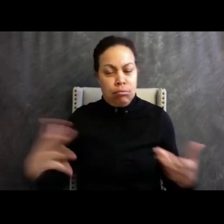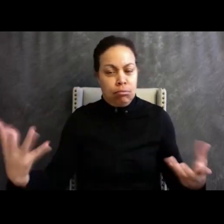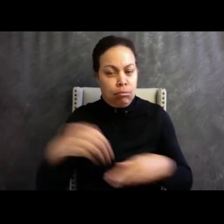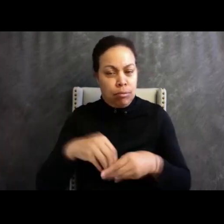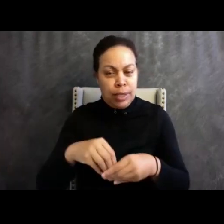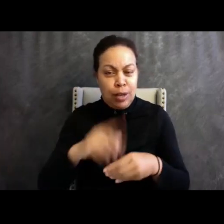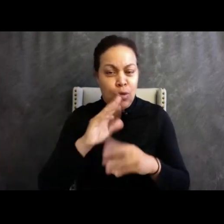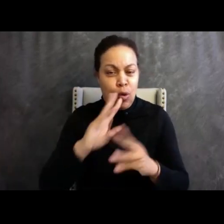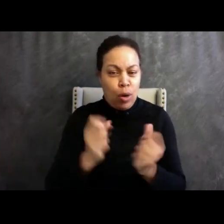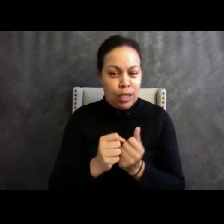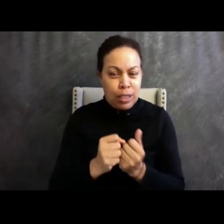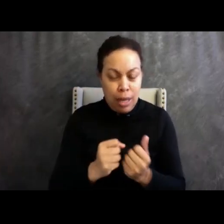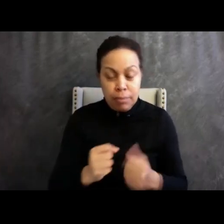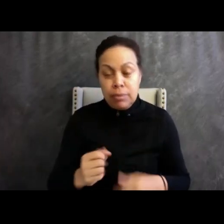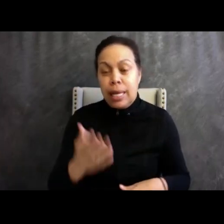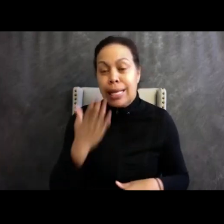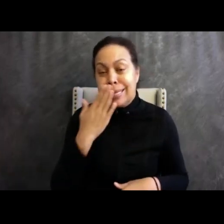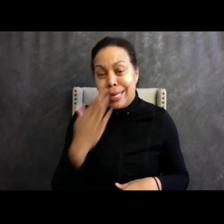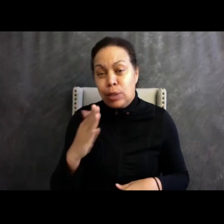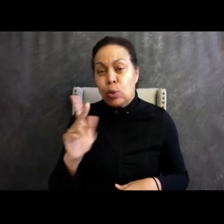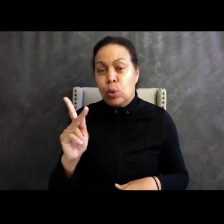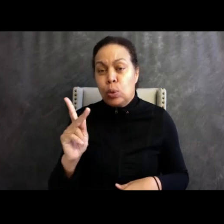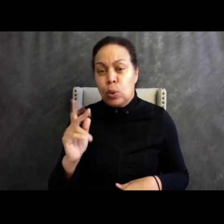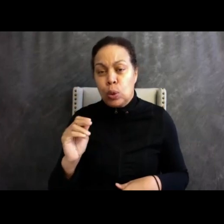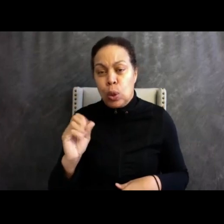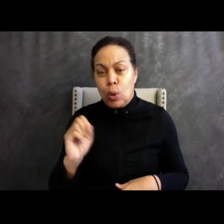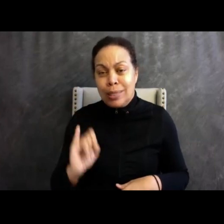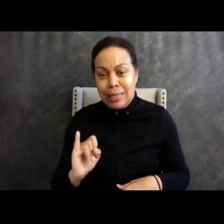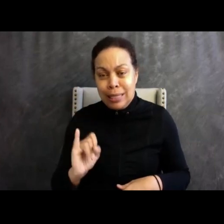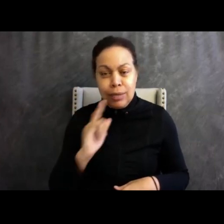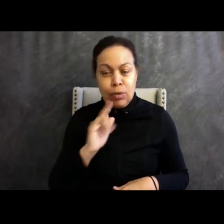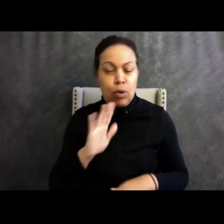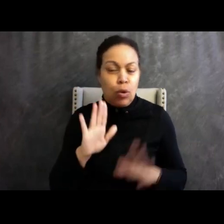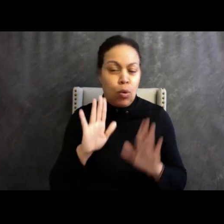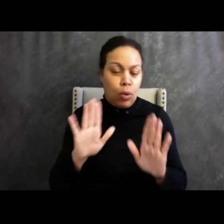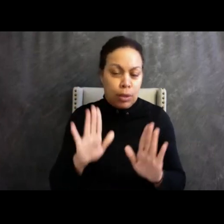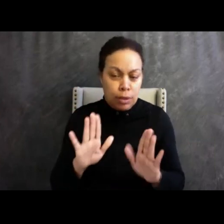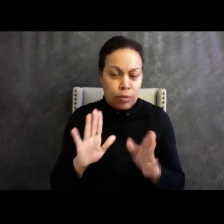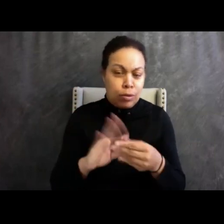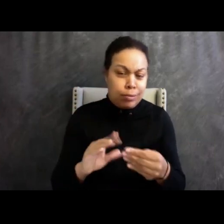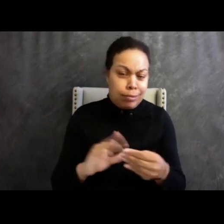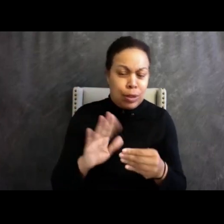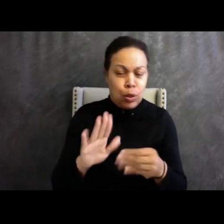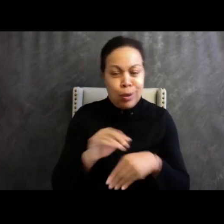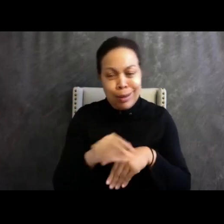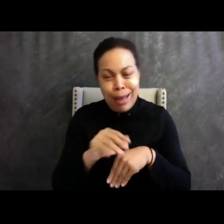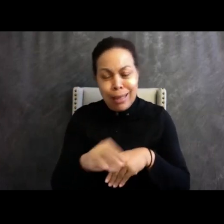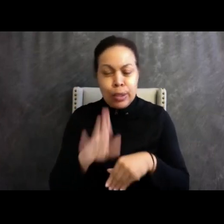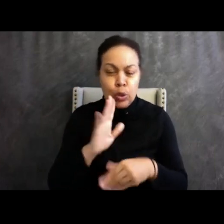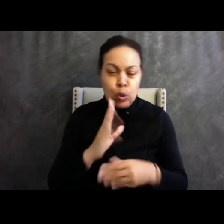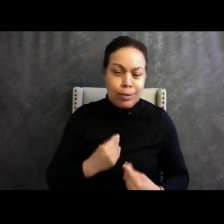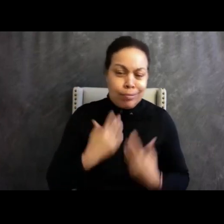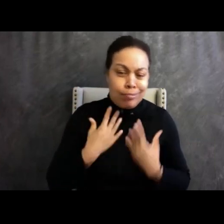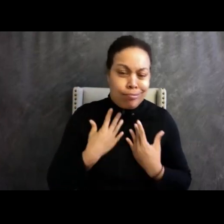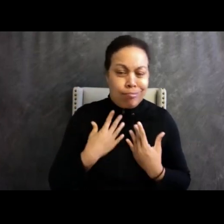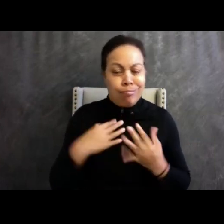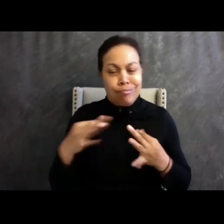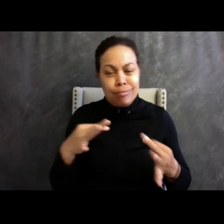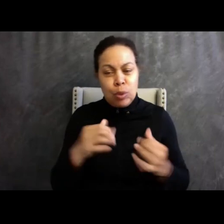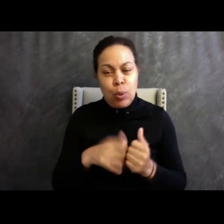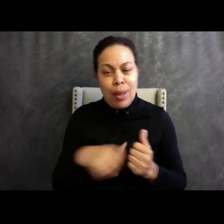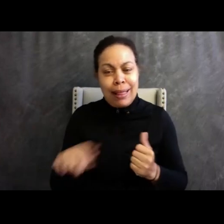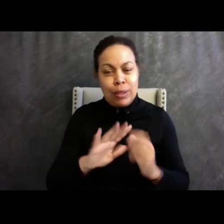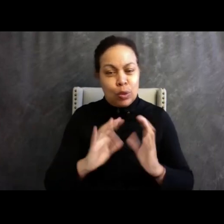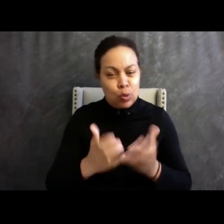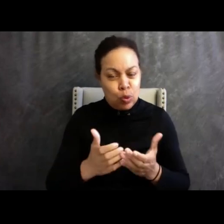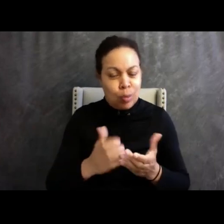workshop. Thank you so much to Kosi for your wonderful guidance and inspiration in walking us through being able to tell these stories. Thank